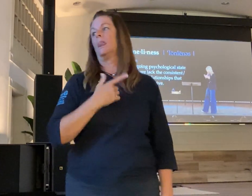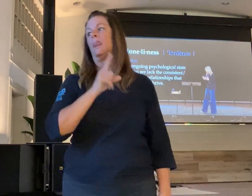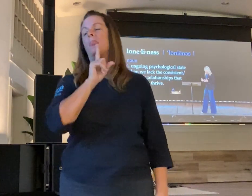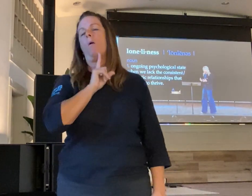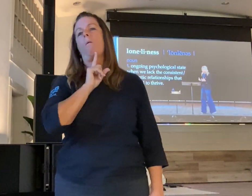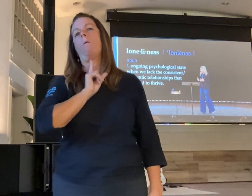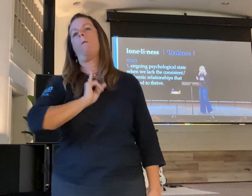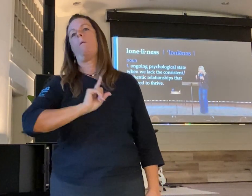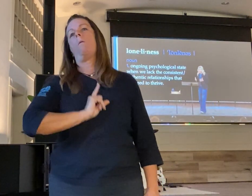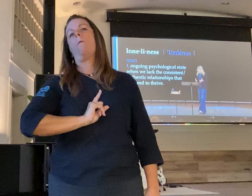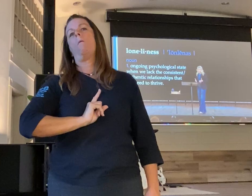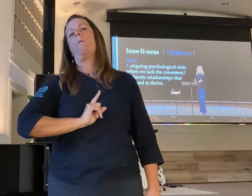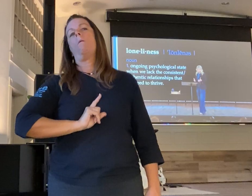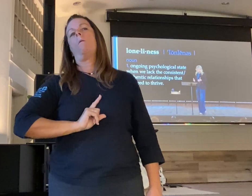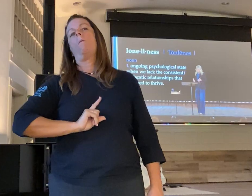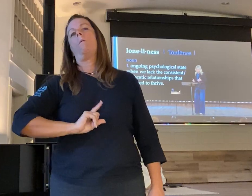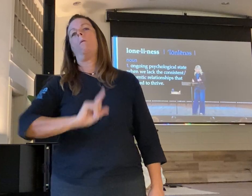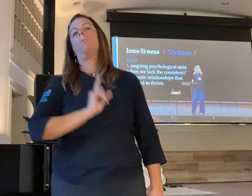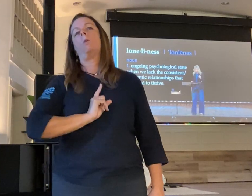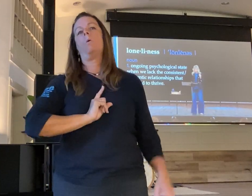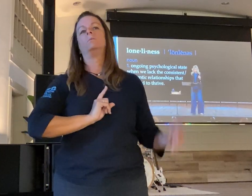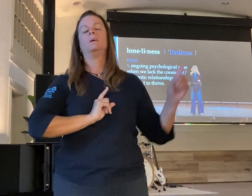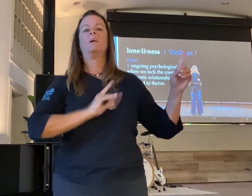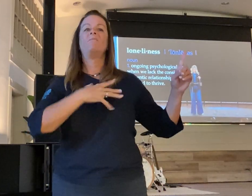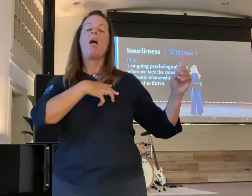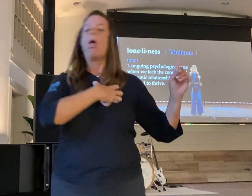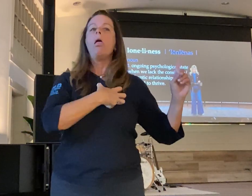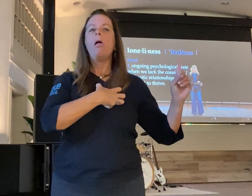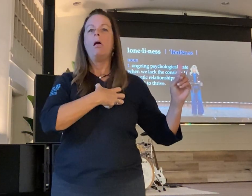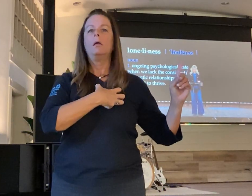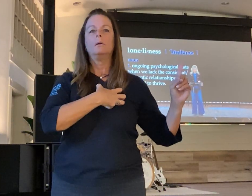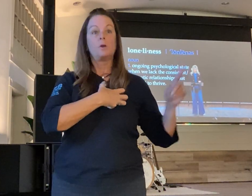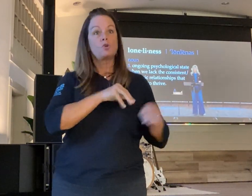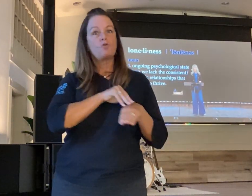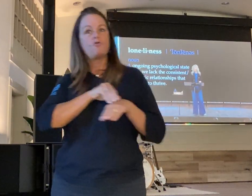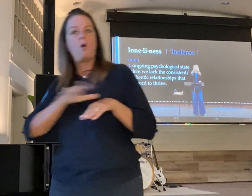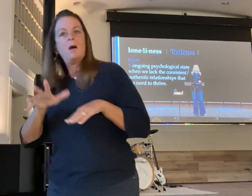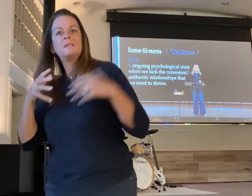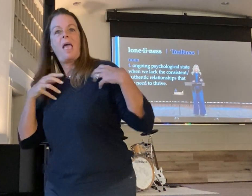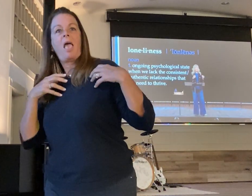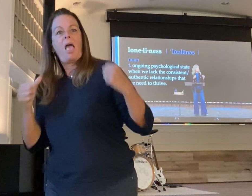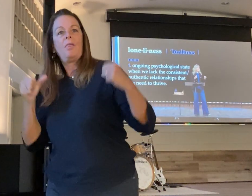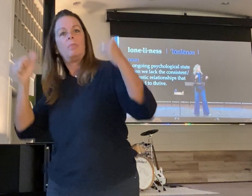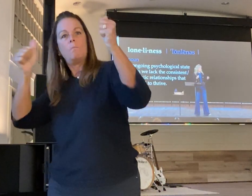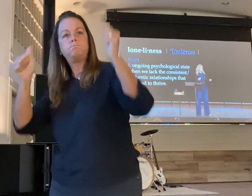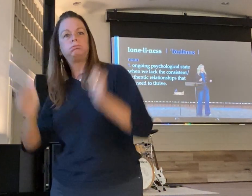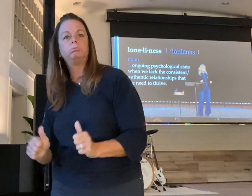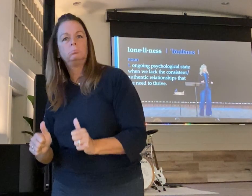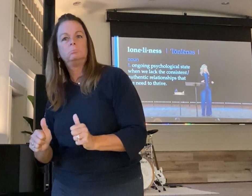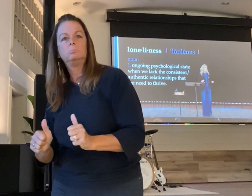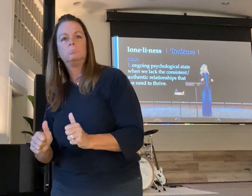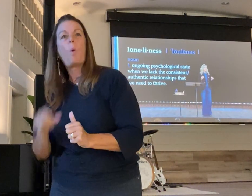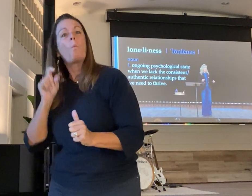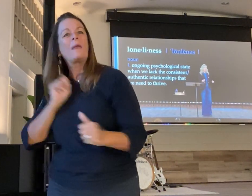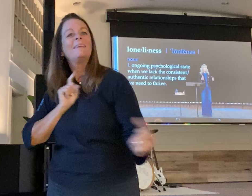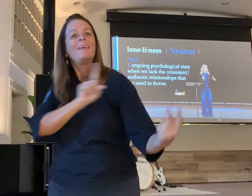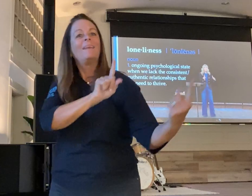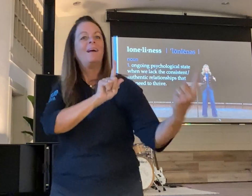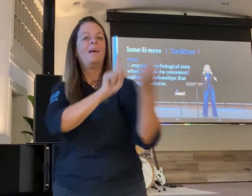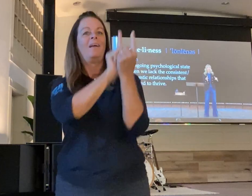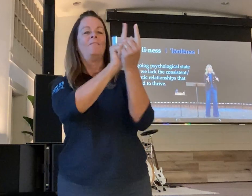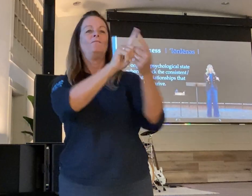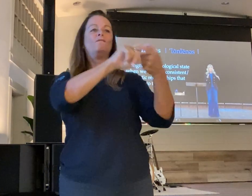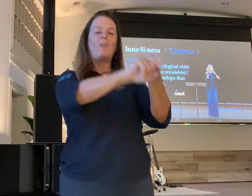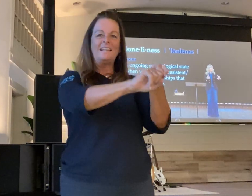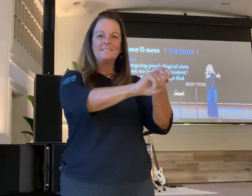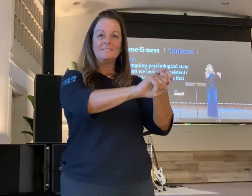consistent, authentic relationships that we need to thrive. We need relationships to